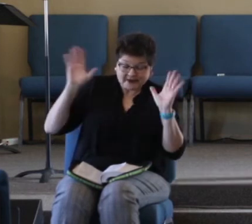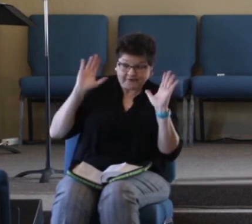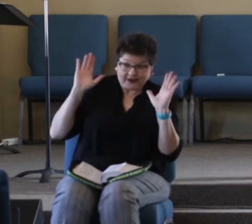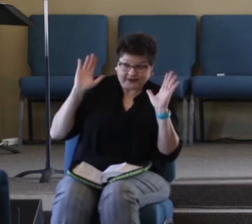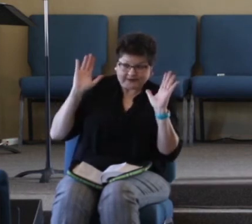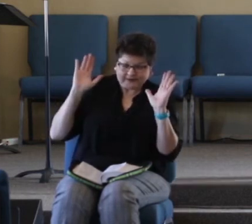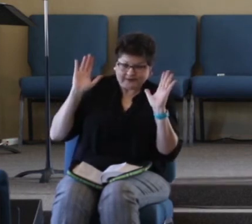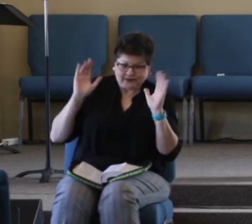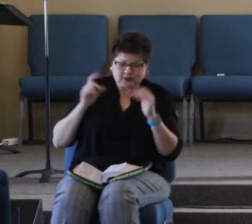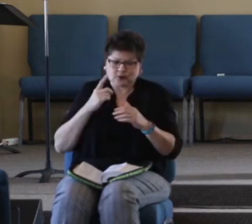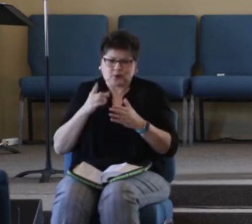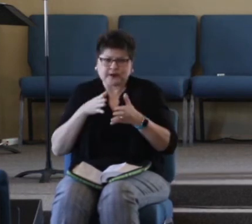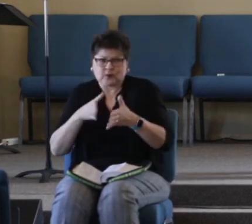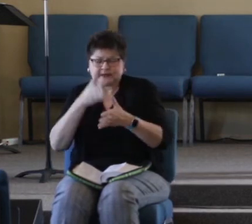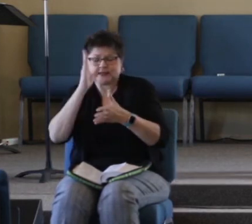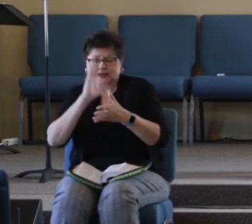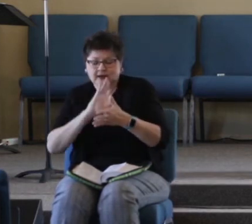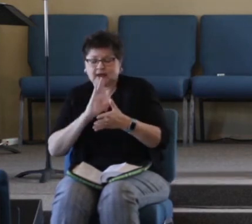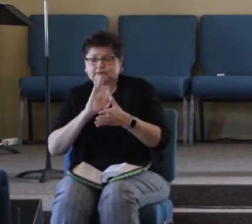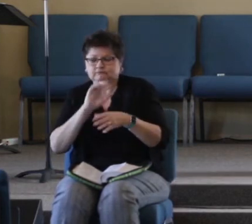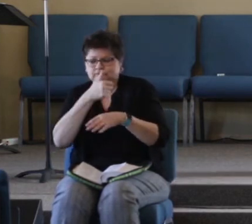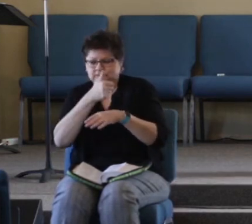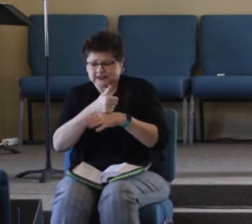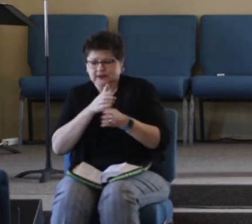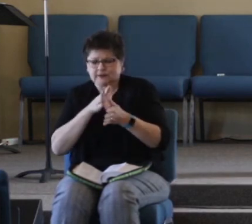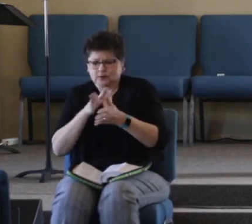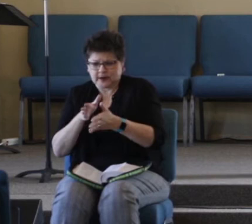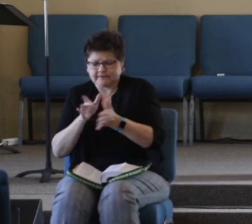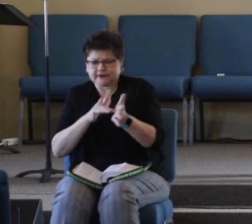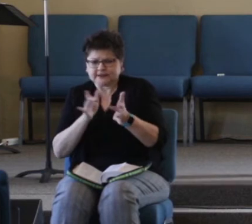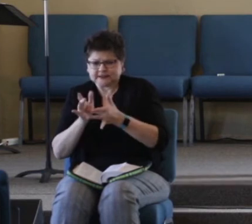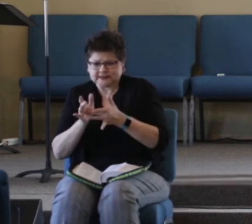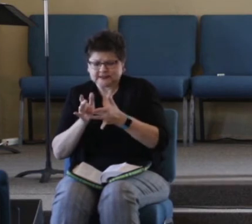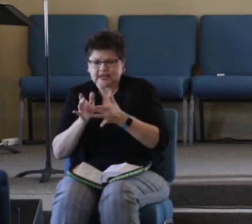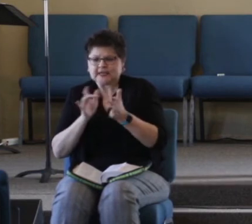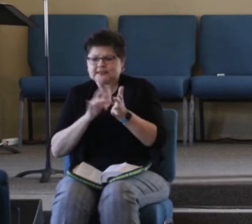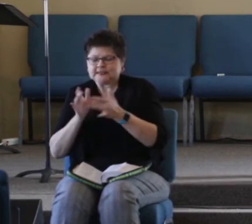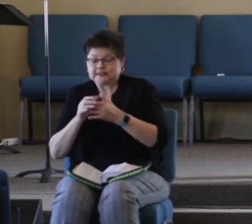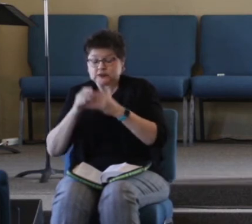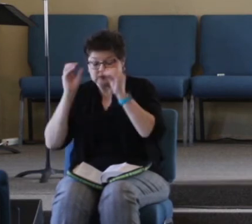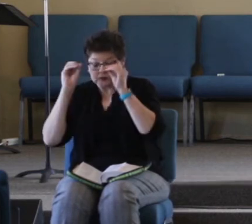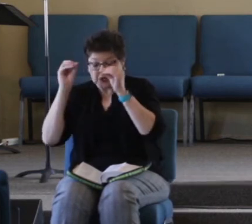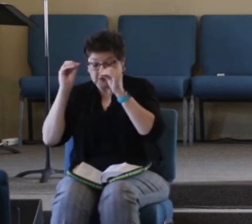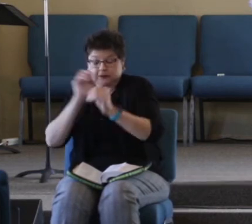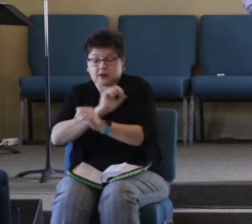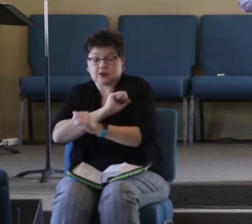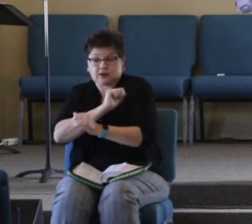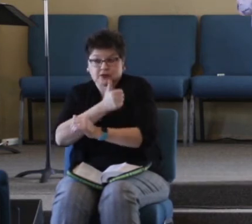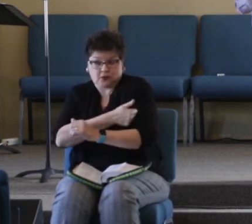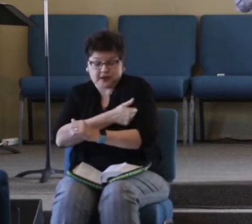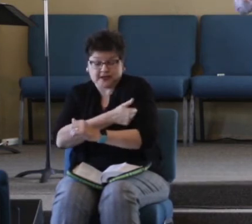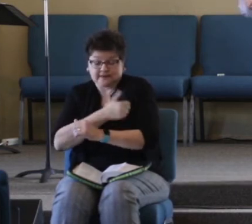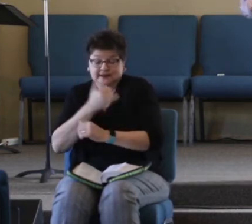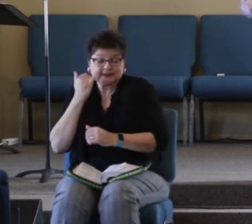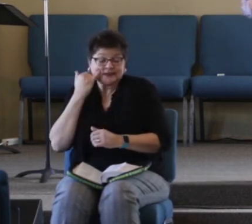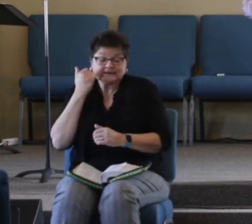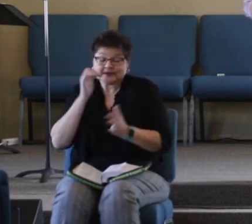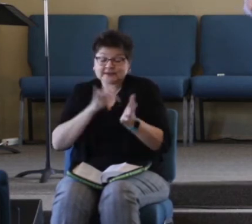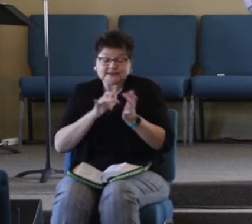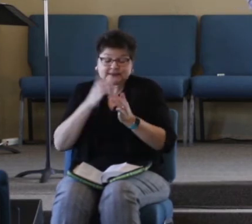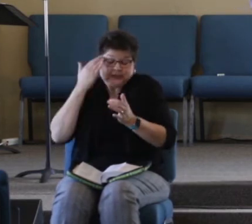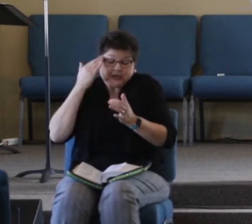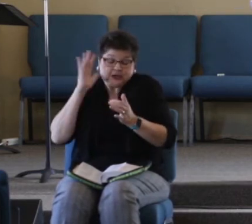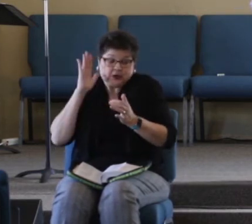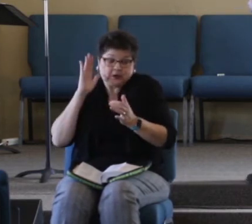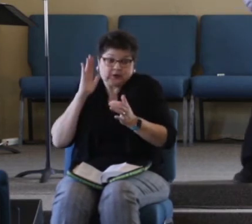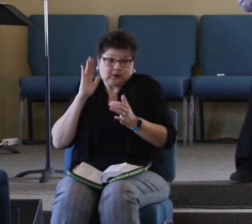ways that God paved the way for Jesus was that Jesus taught with authority. Because if Jesus didn't know what he was talking about, and